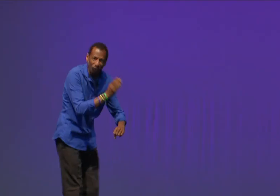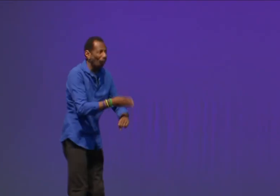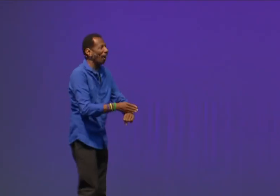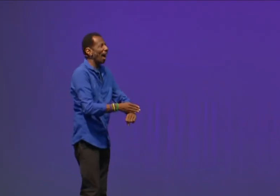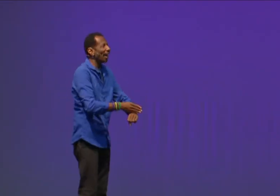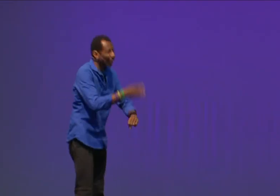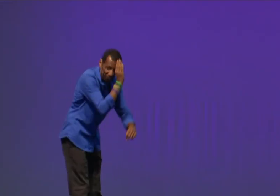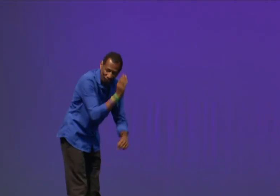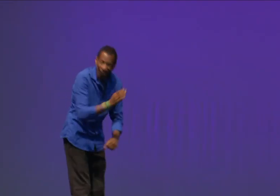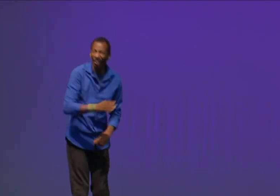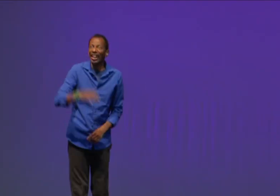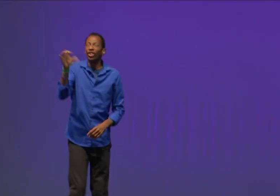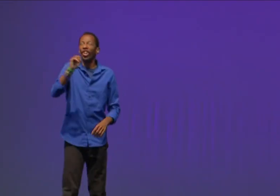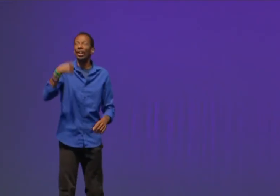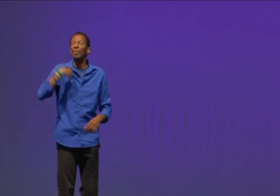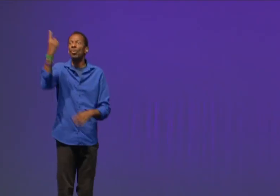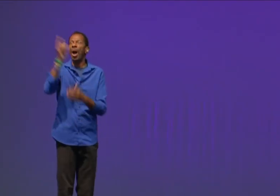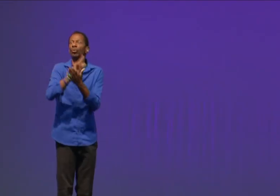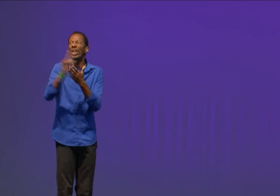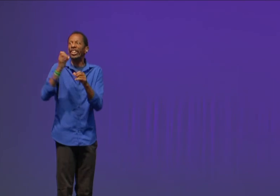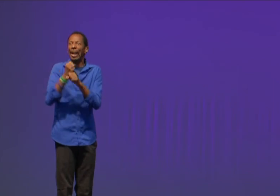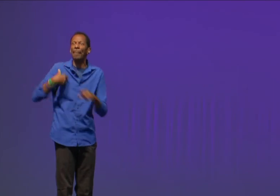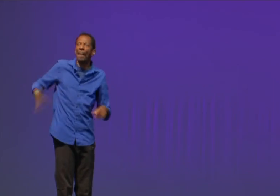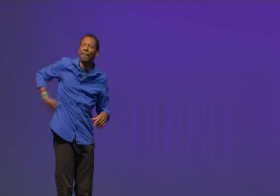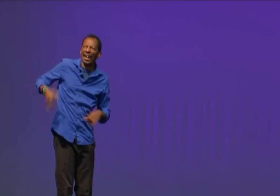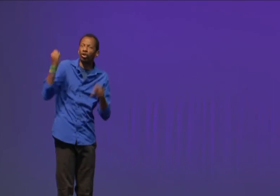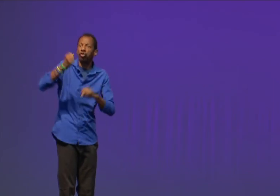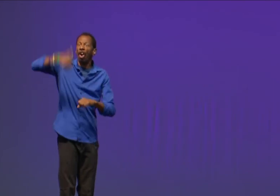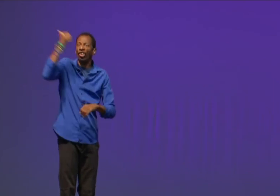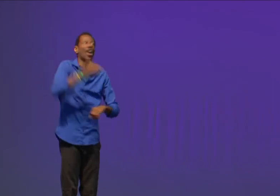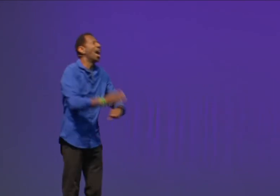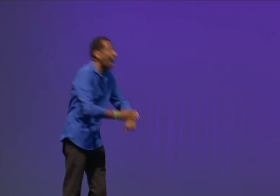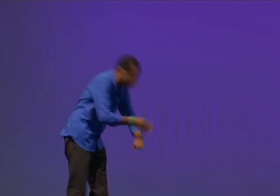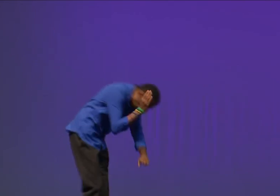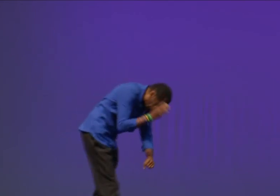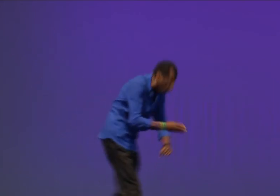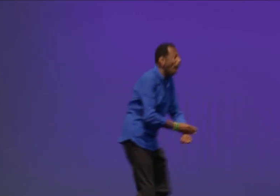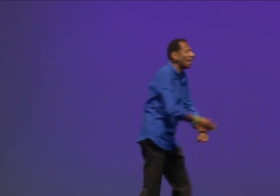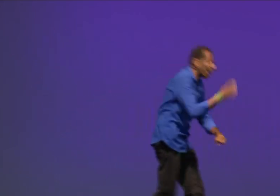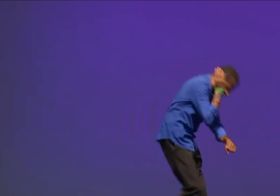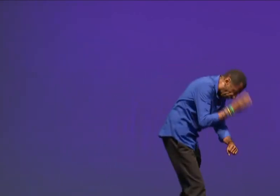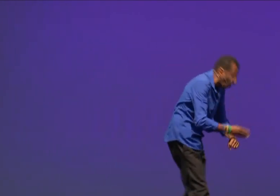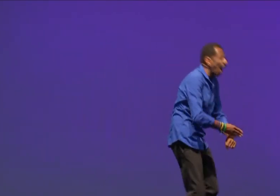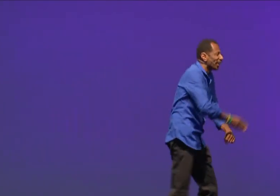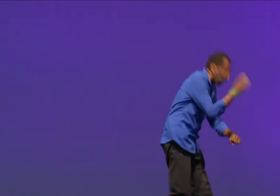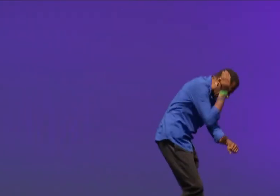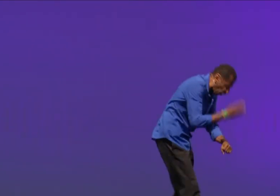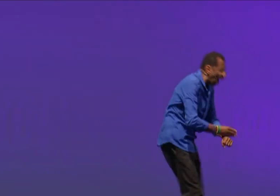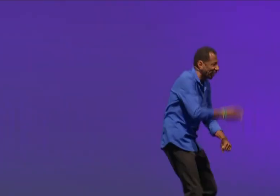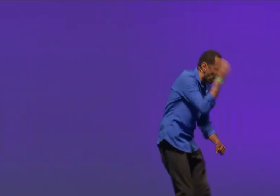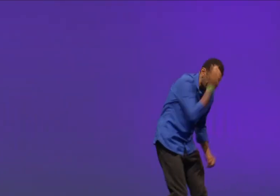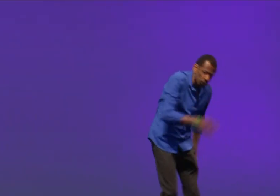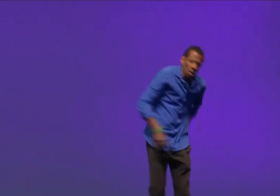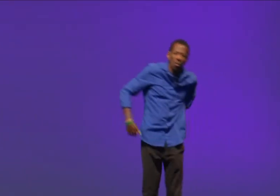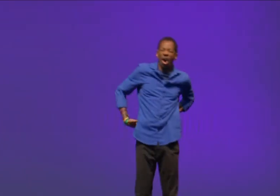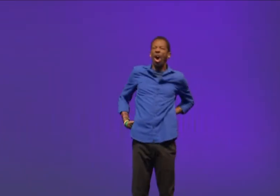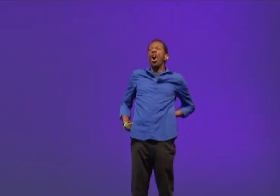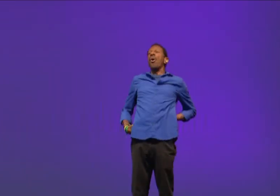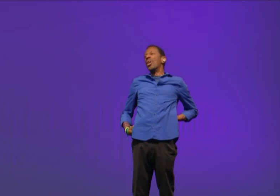arigato. It took Like me that. 1 week to get my Took me back stronger. 1 Arigato. week to get my back strength up to be able to do that all Woo! the time. Ooh.